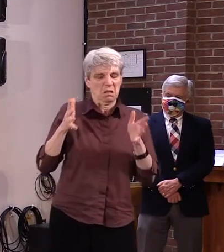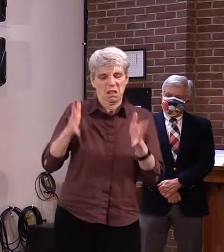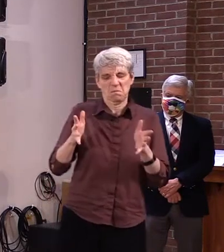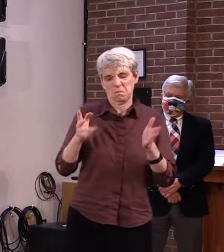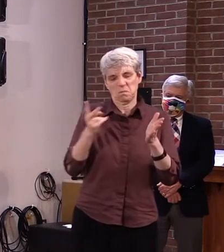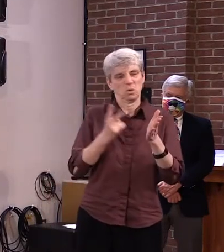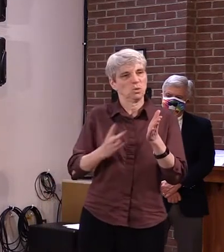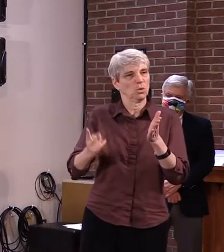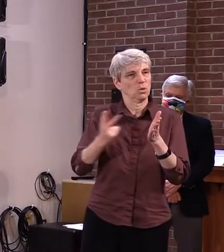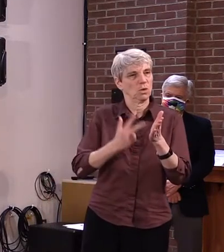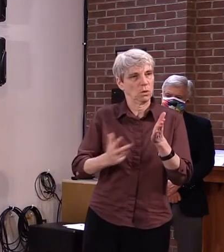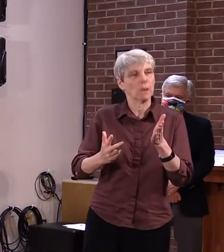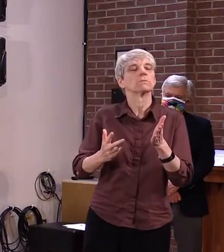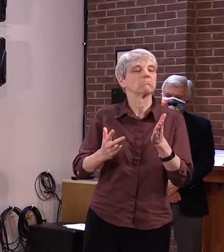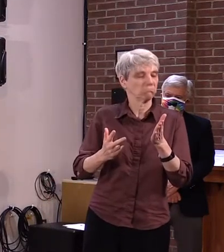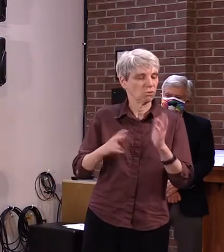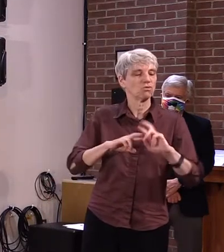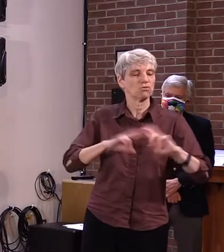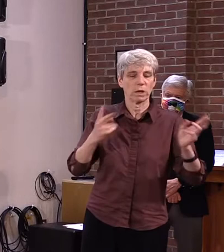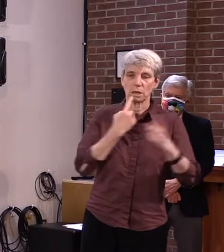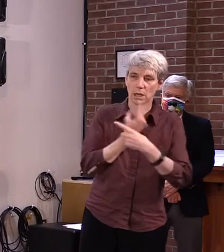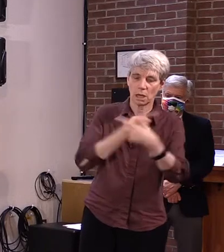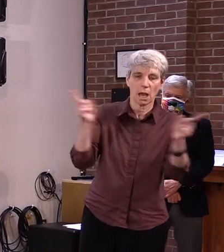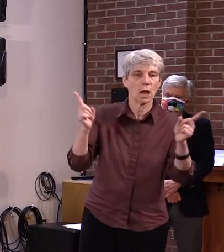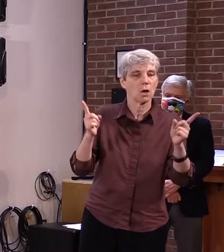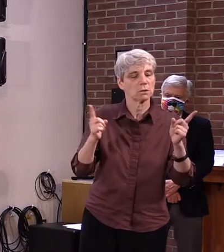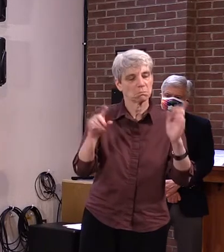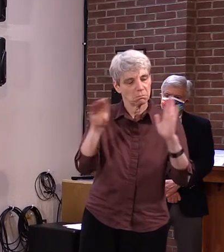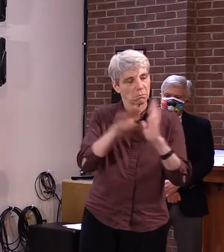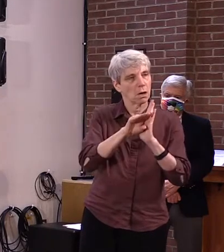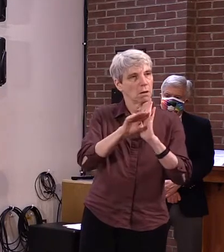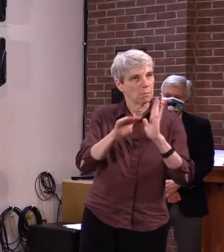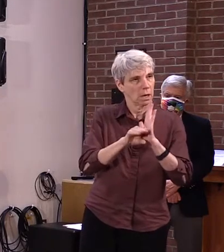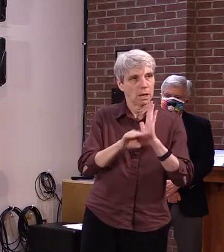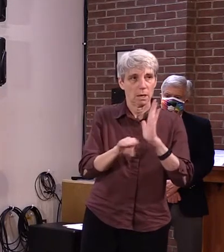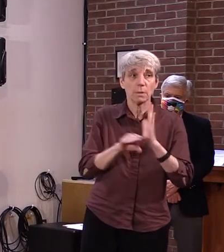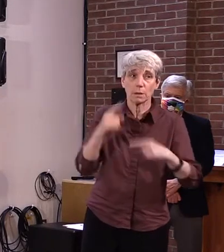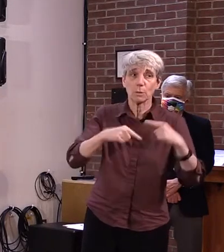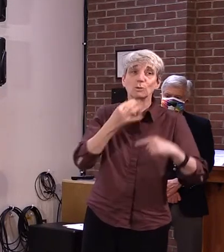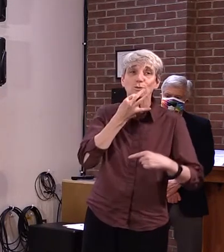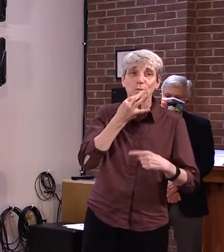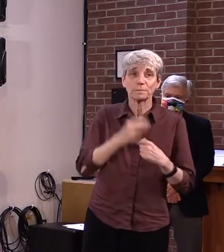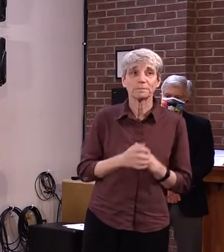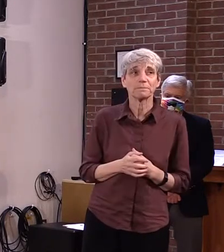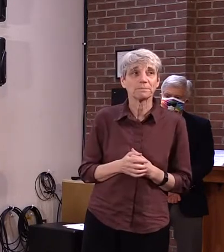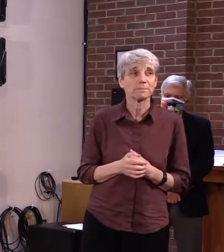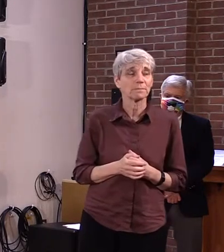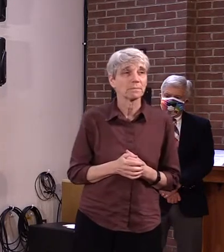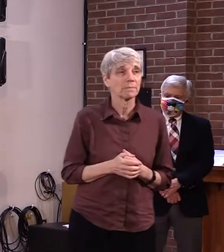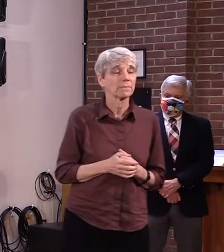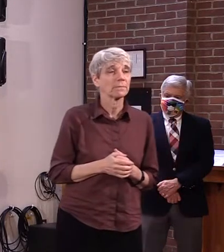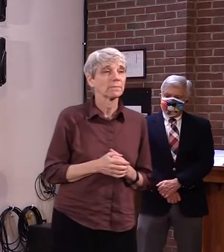2 or 3 weeks away from providing that guidance, but we know it's almost here.